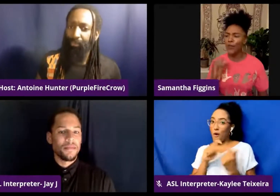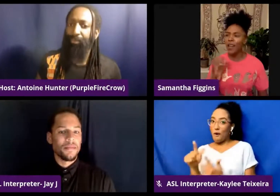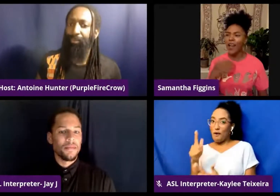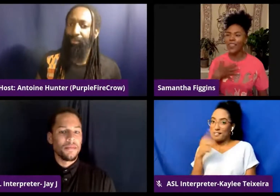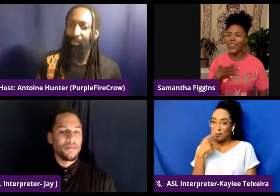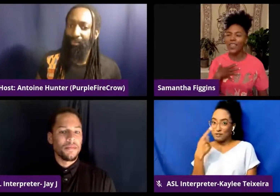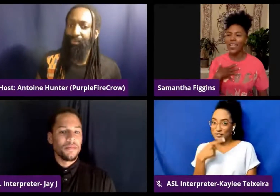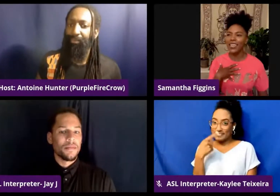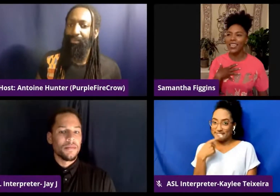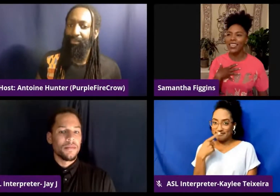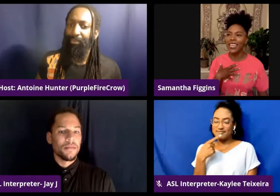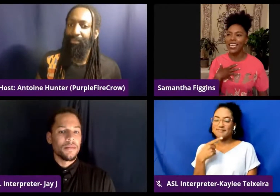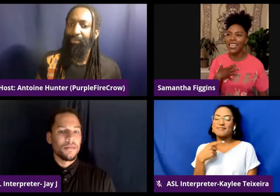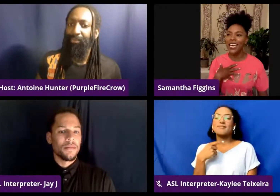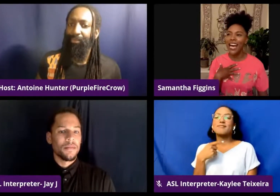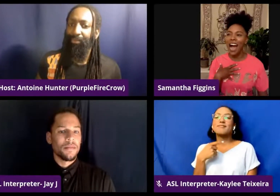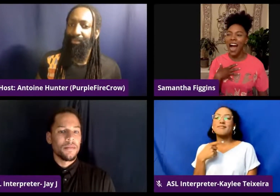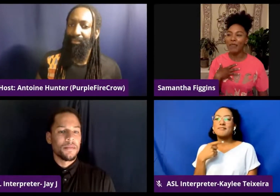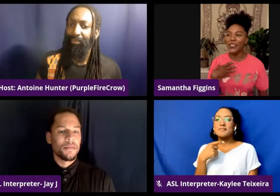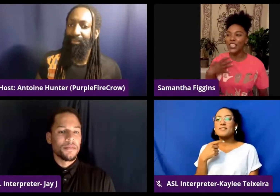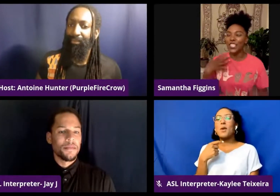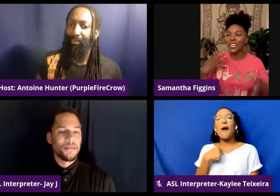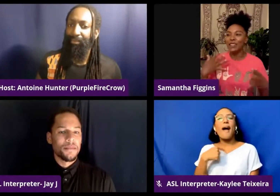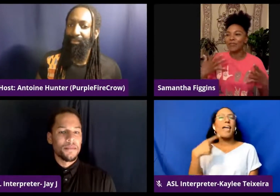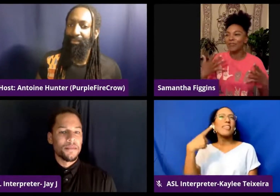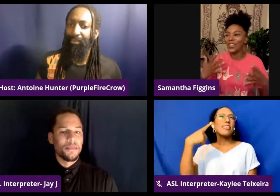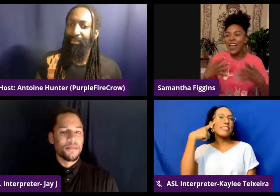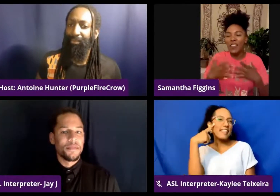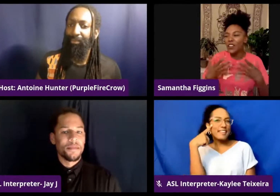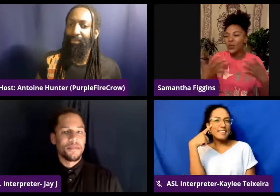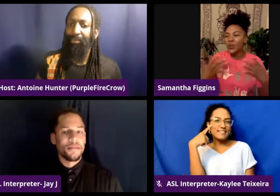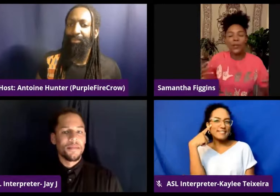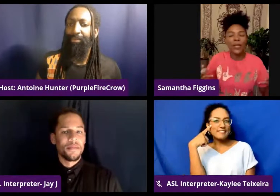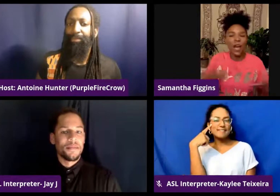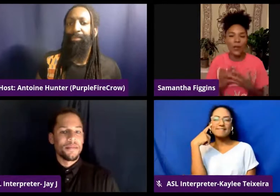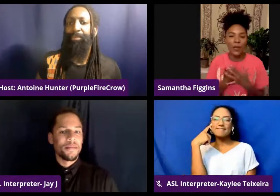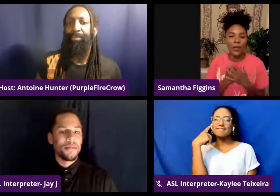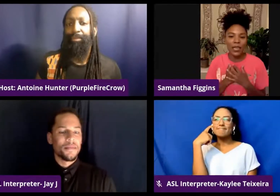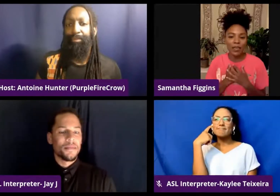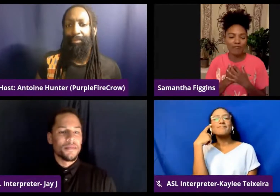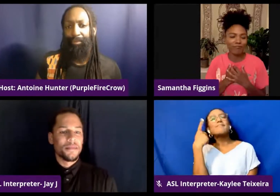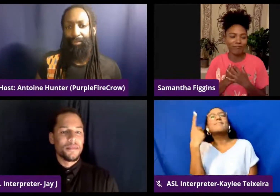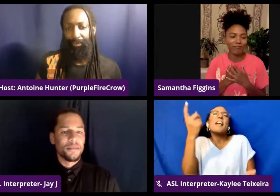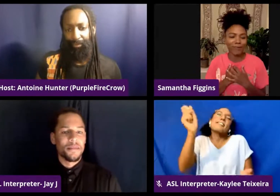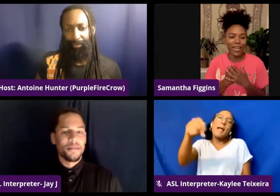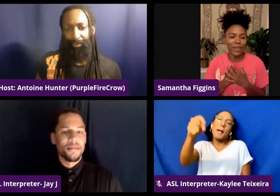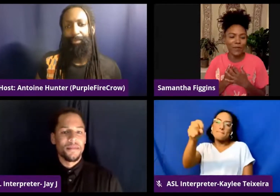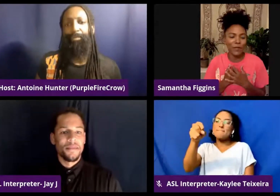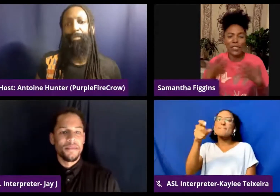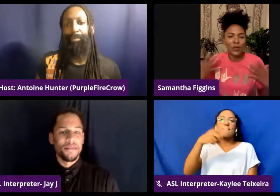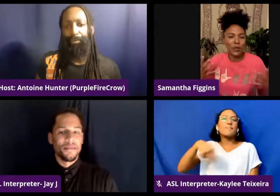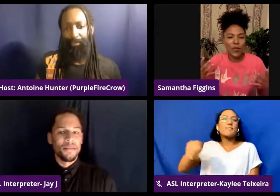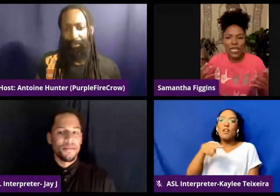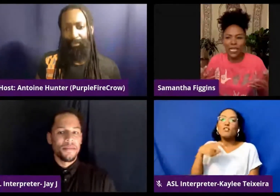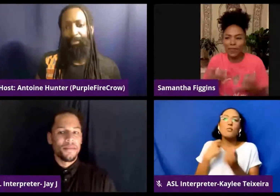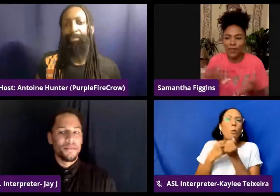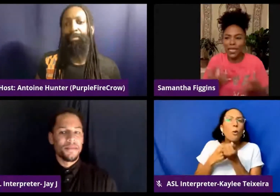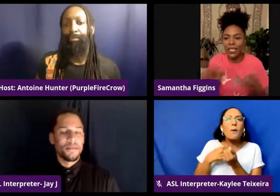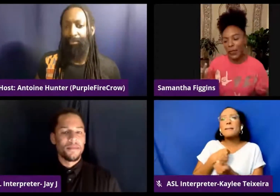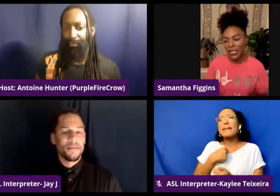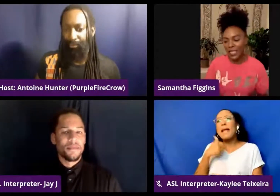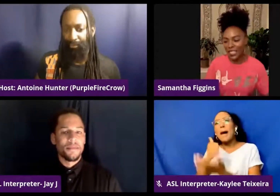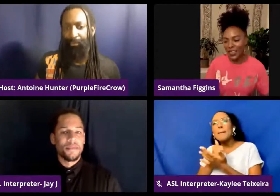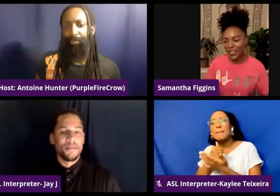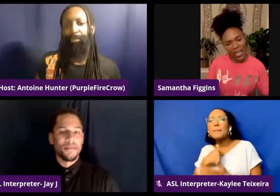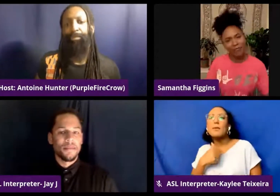So I think I'm just, they're just supporting me, helping me with my story and